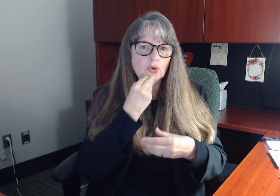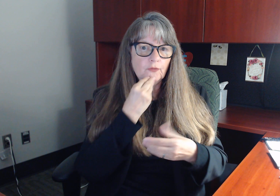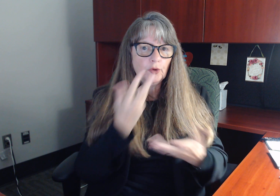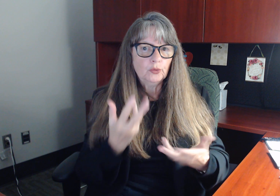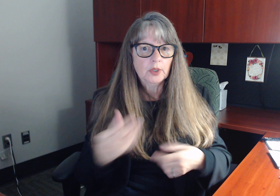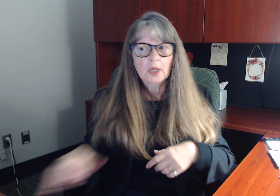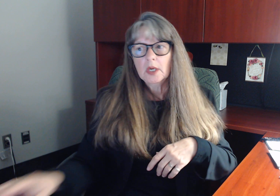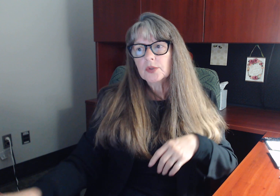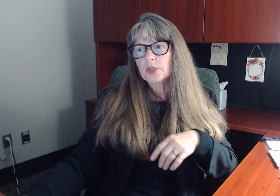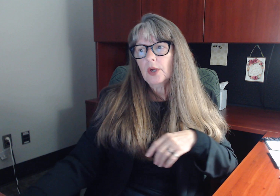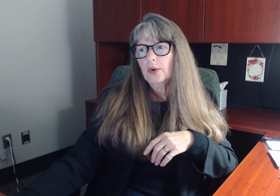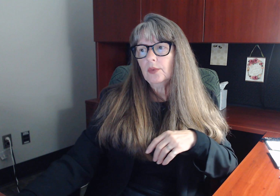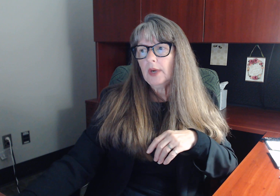food. So